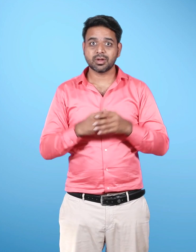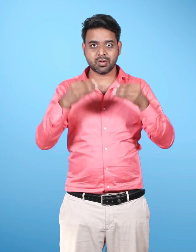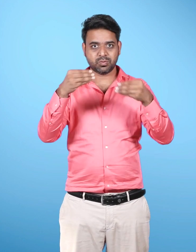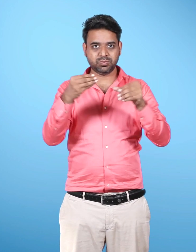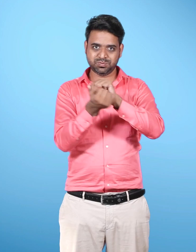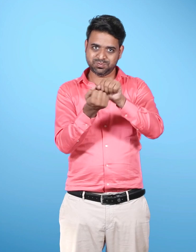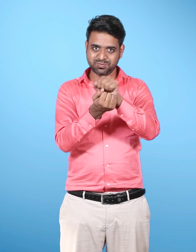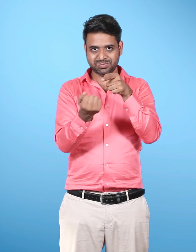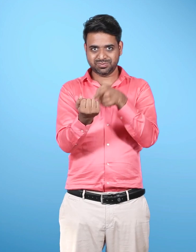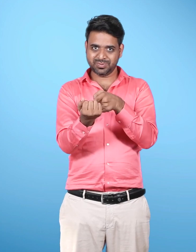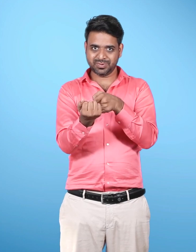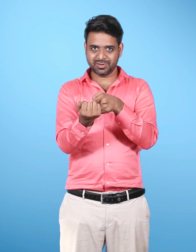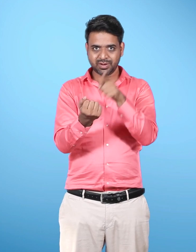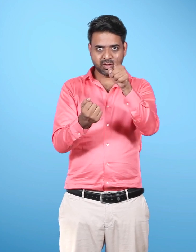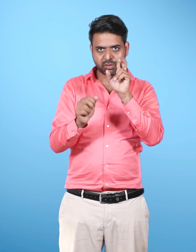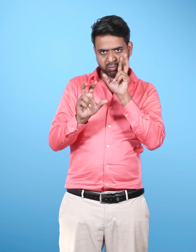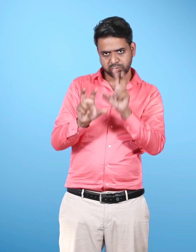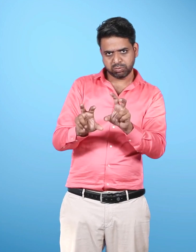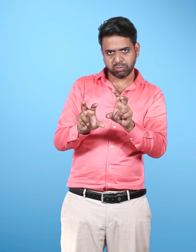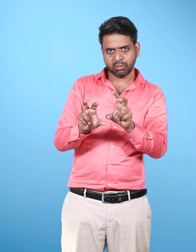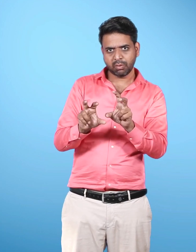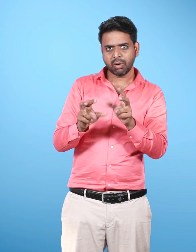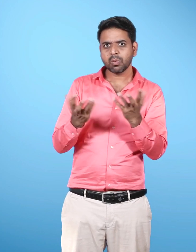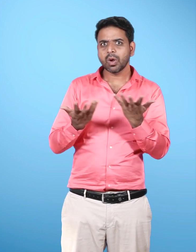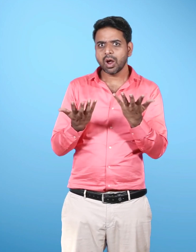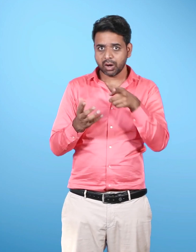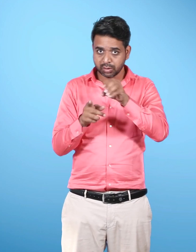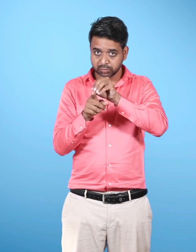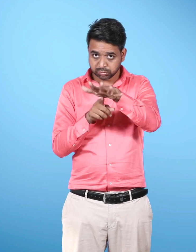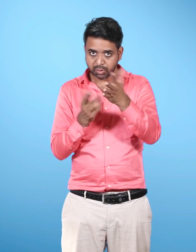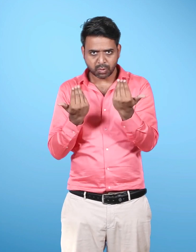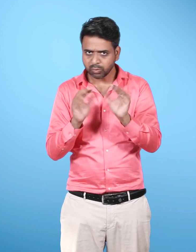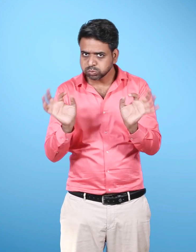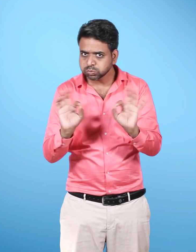But thermocol, you may have found, is an insulator.